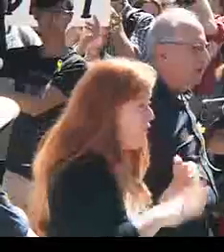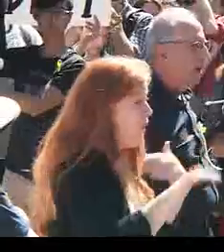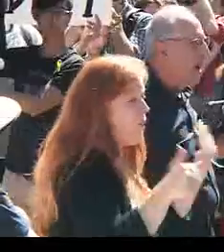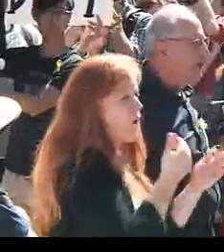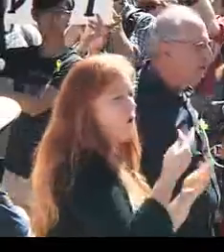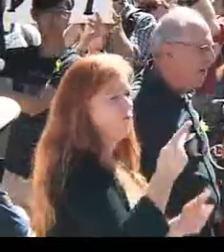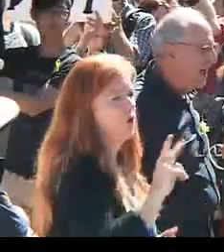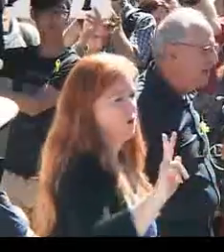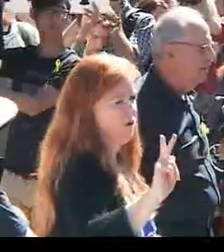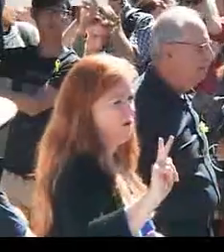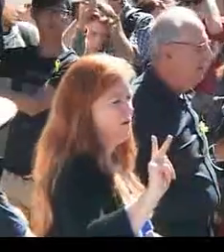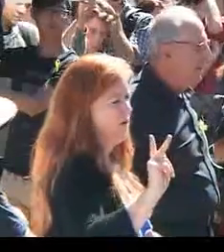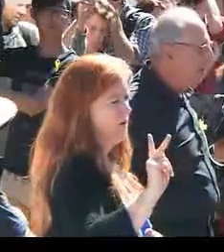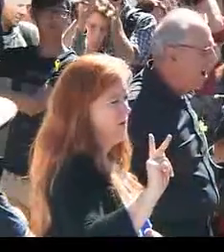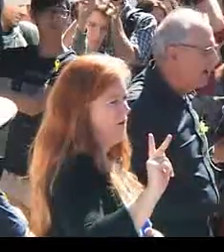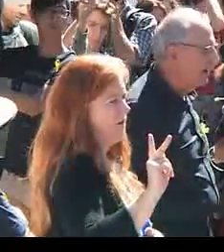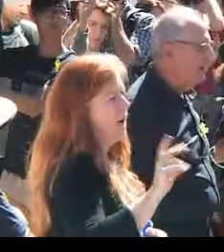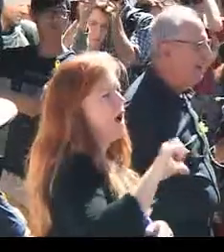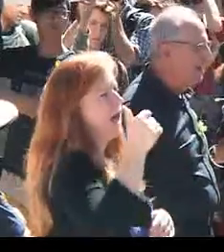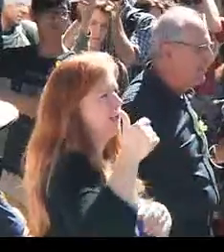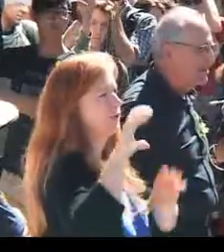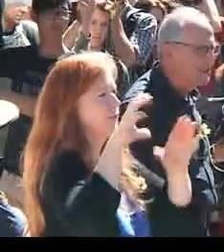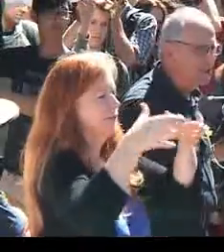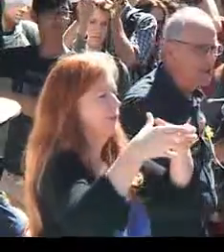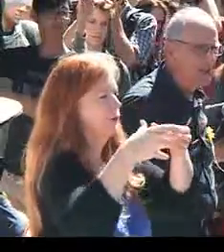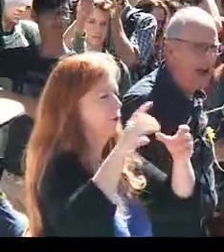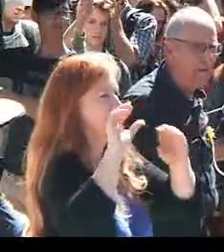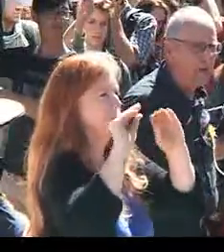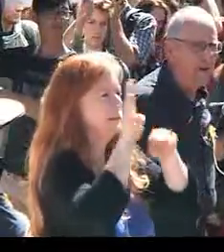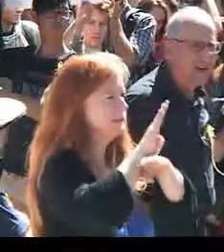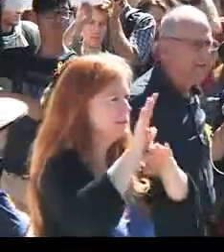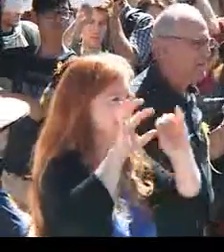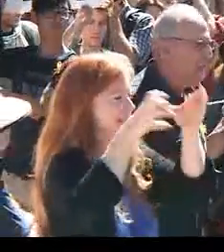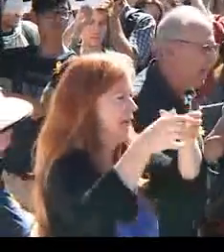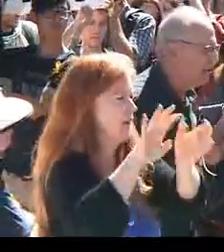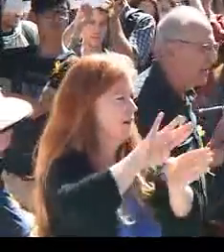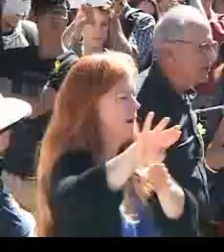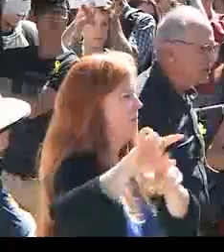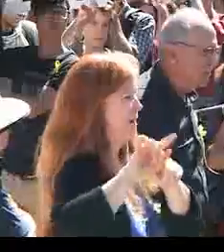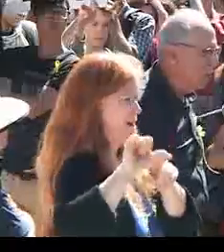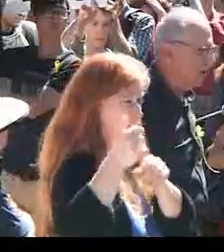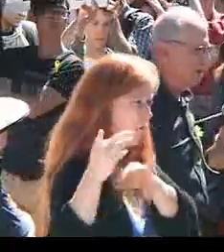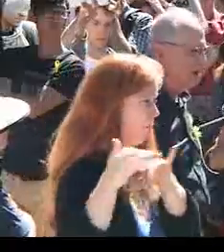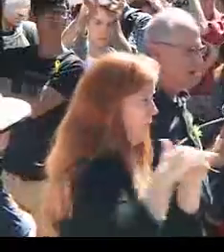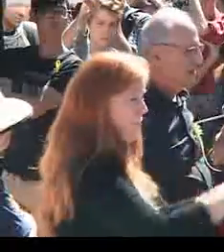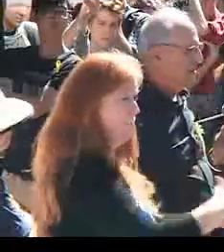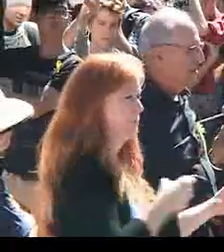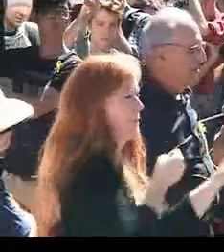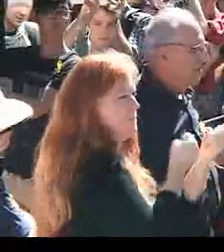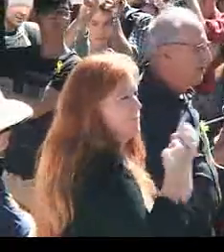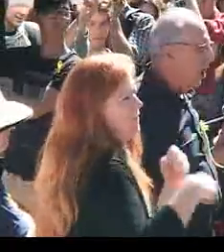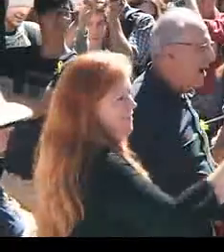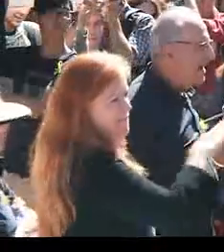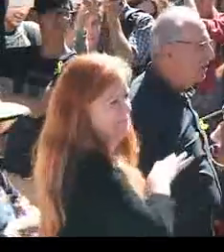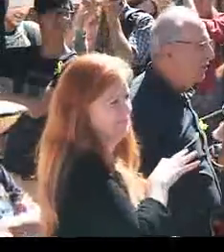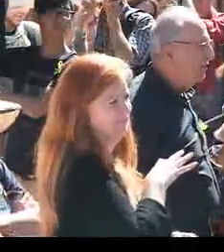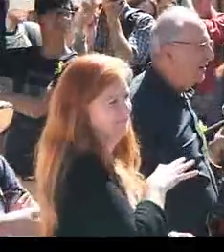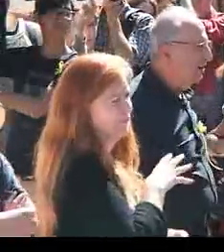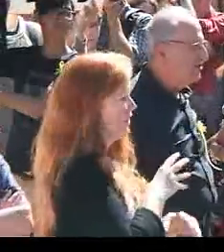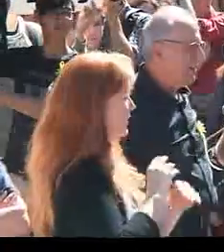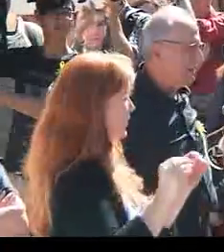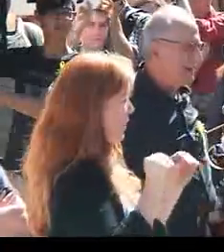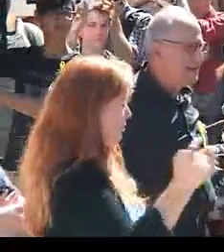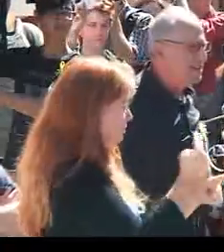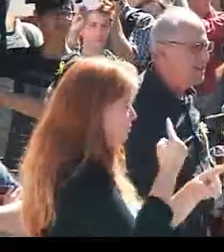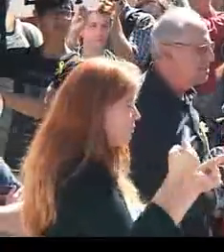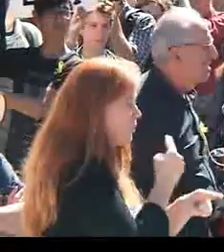Kong, other than the party and the business establishment, came to their support. No accurate